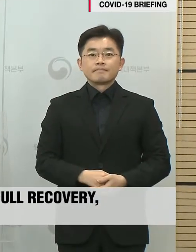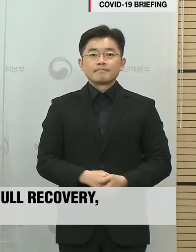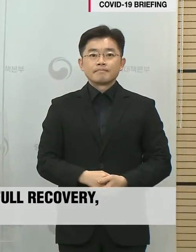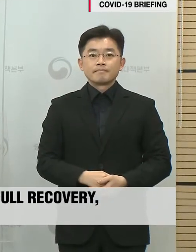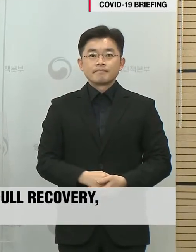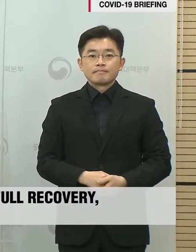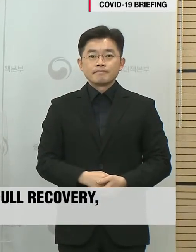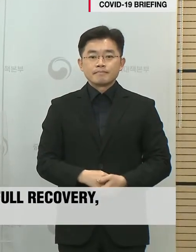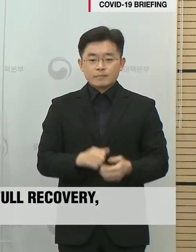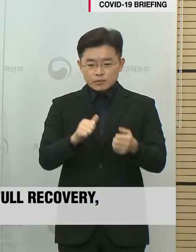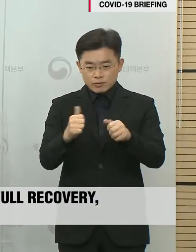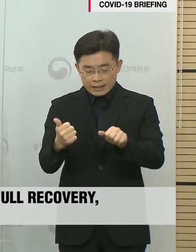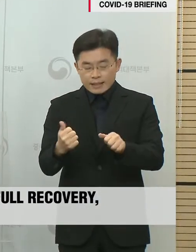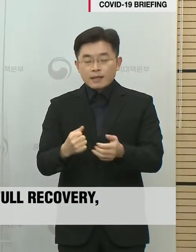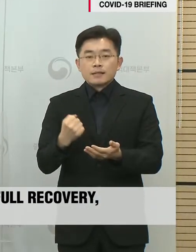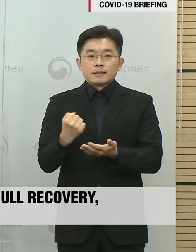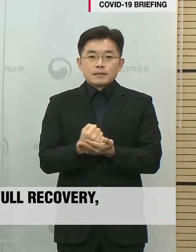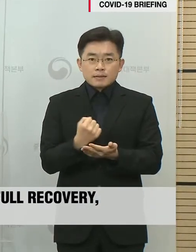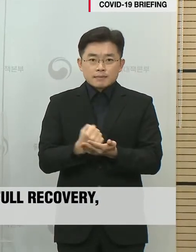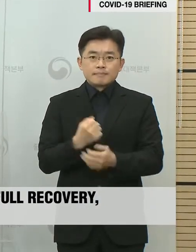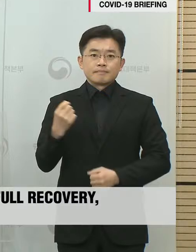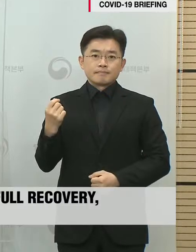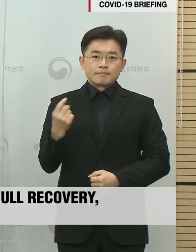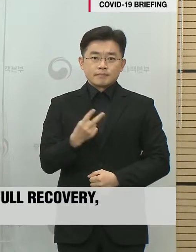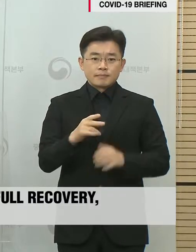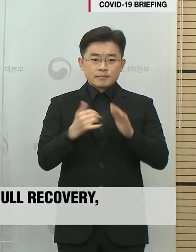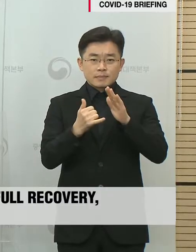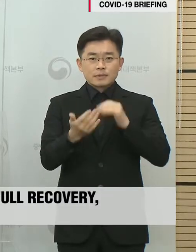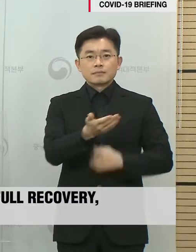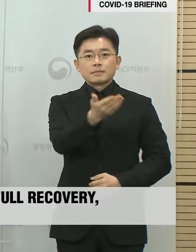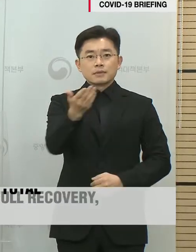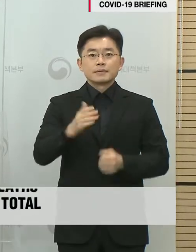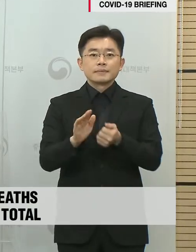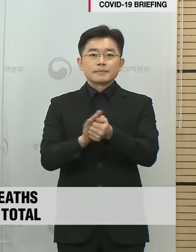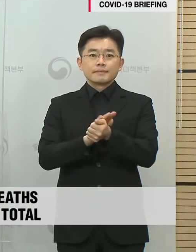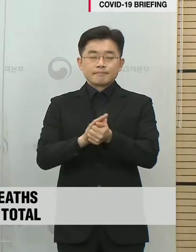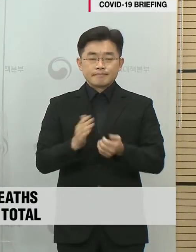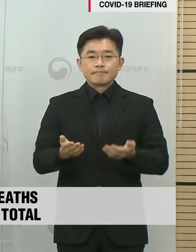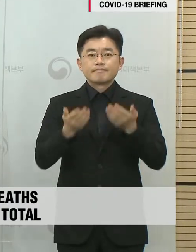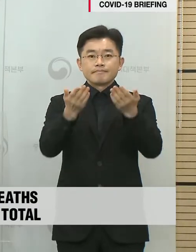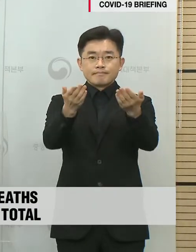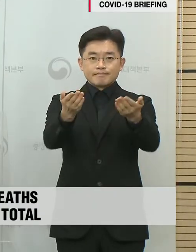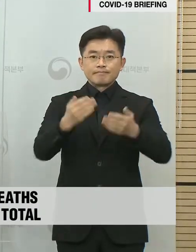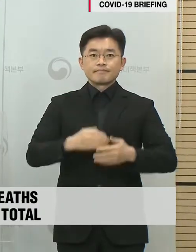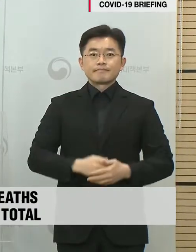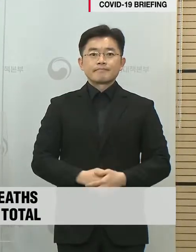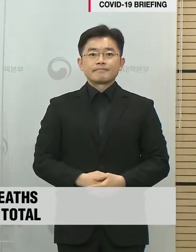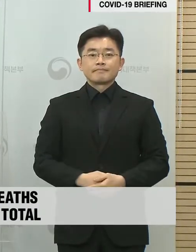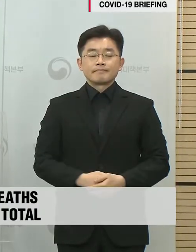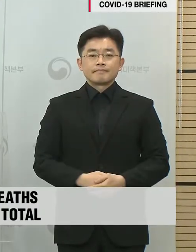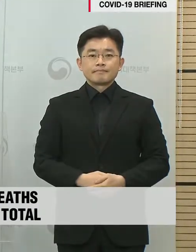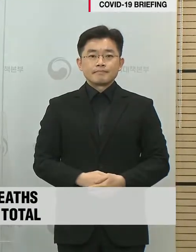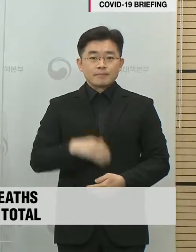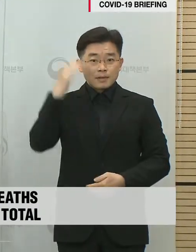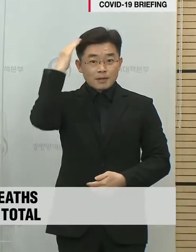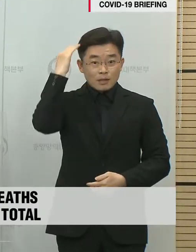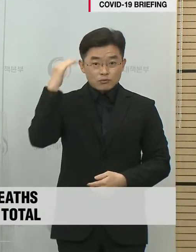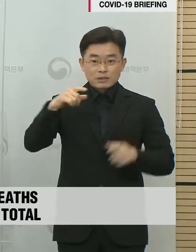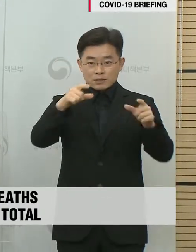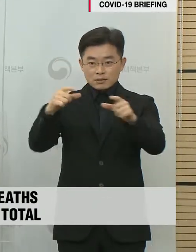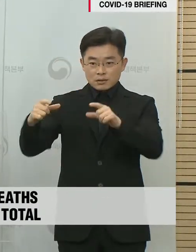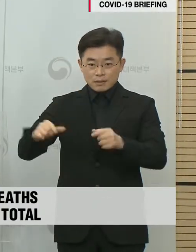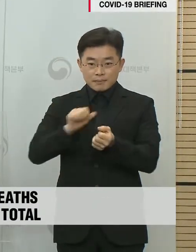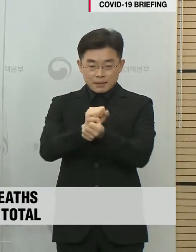critical conditions. We had 5 additional fatalities. I extend my deepest condolences to the deceased and the members of the bereaved